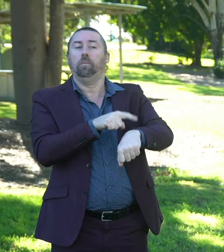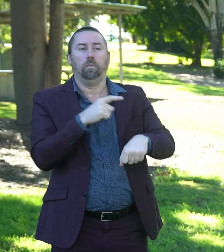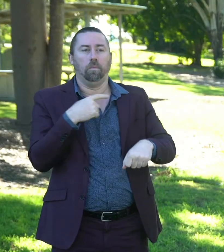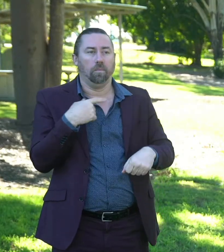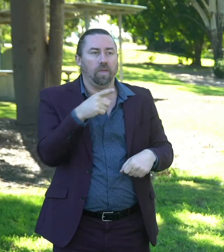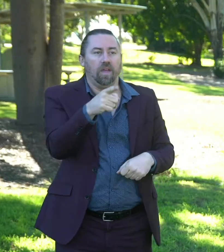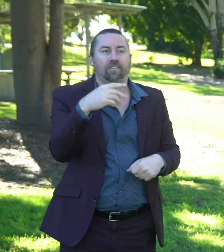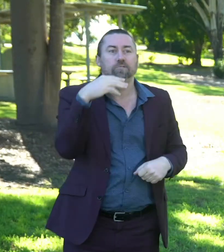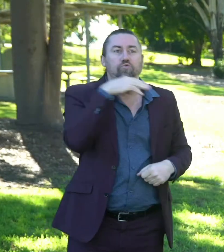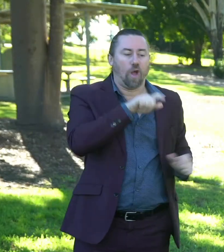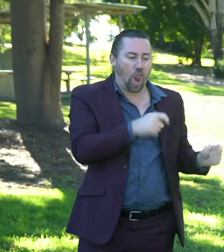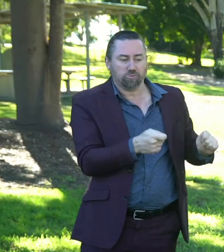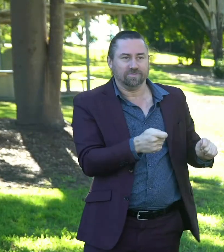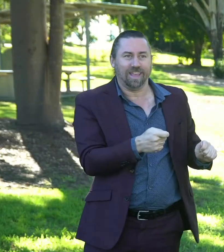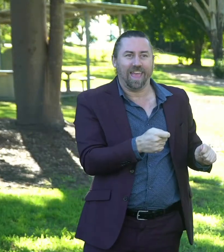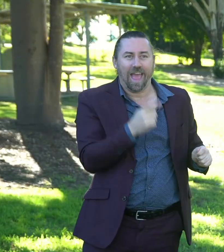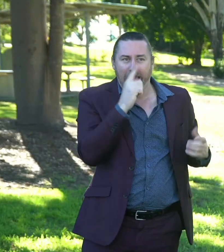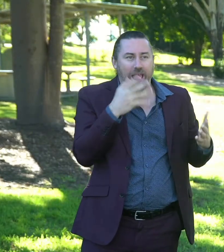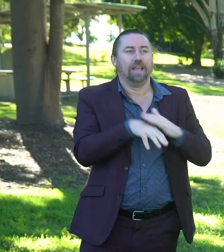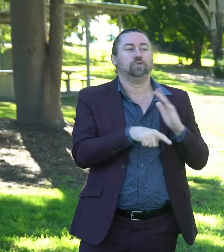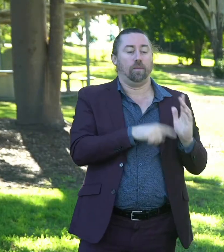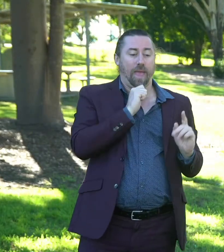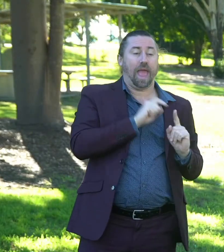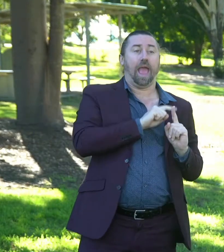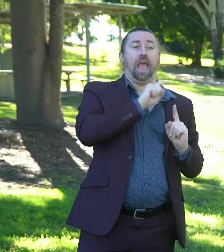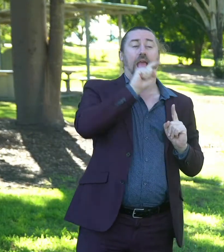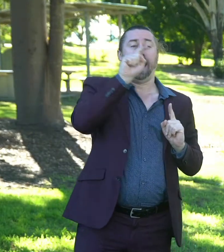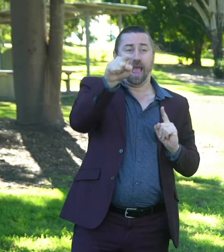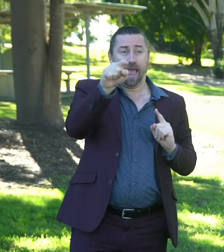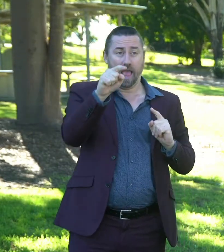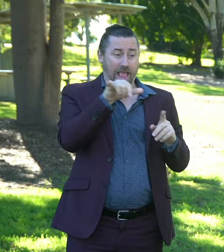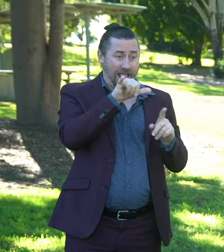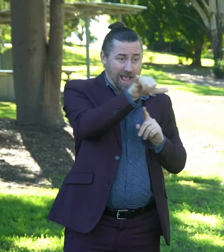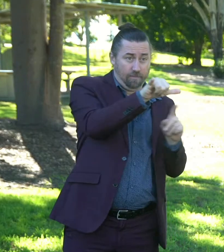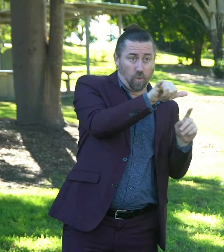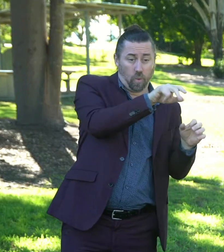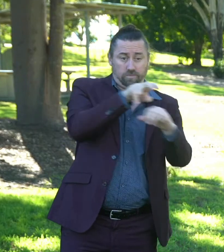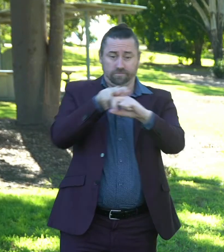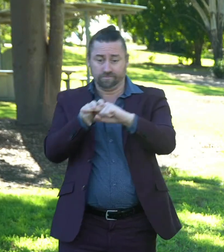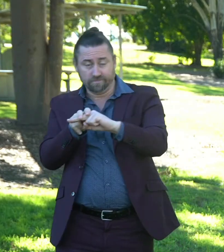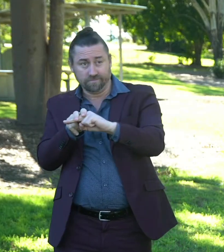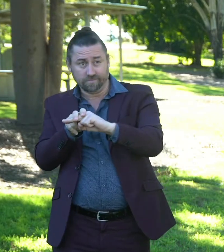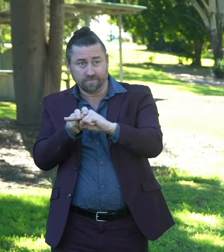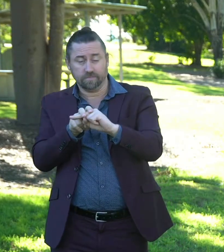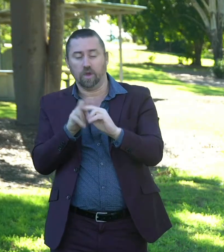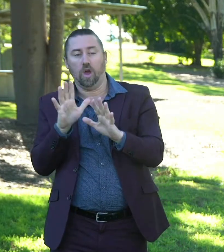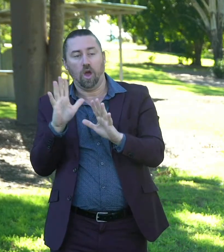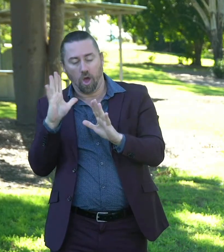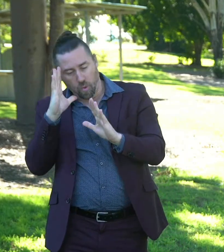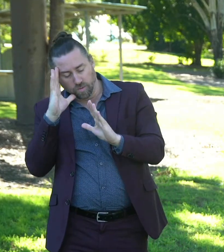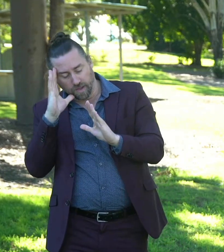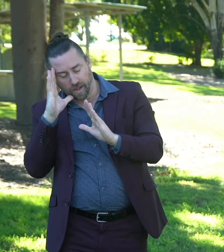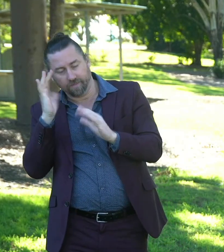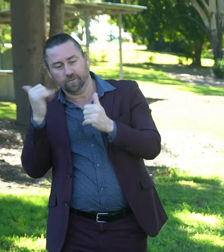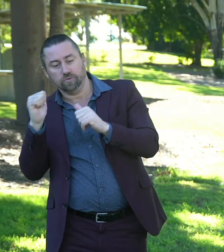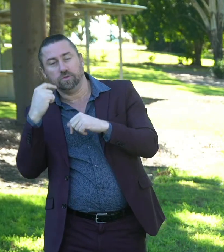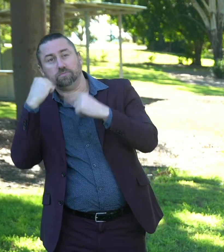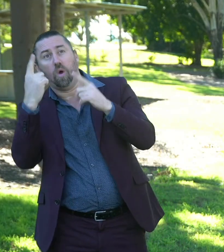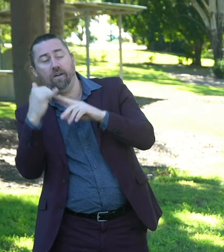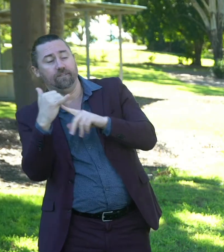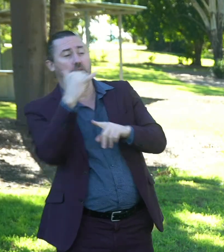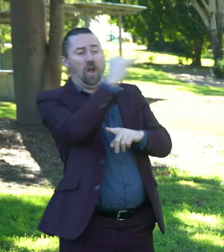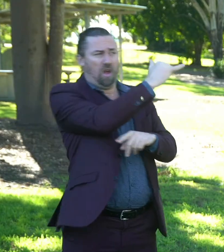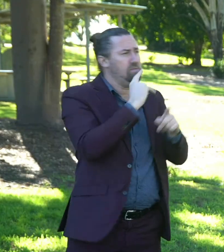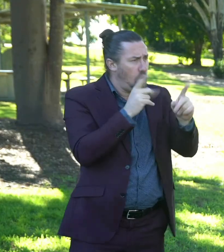into quarantine for 9 hours before his flight could be organised to go to the Northern Territory.